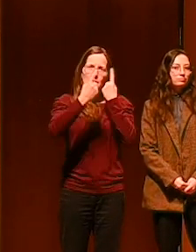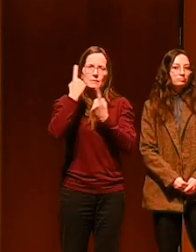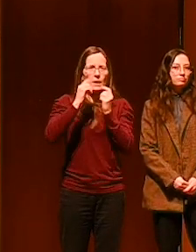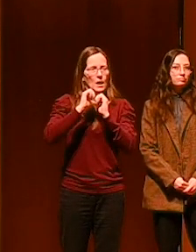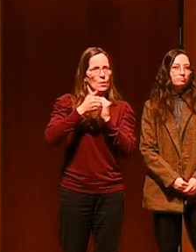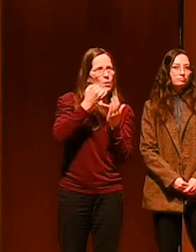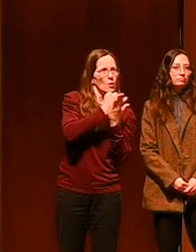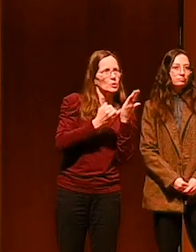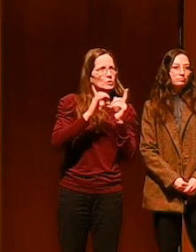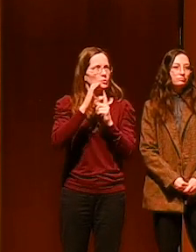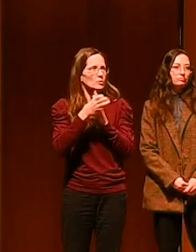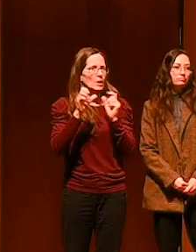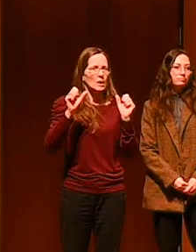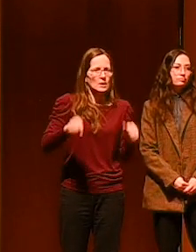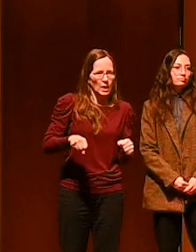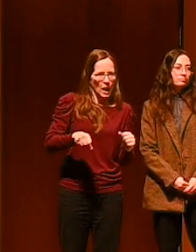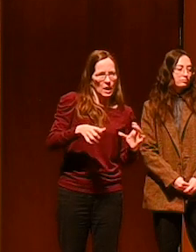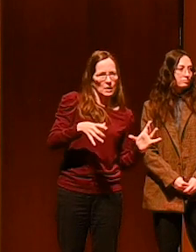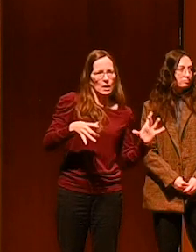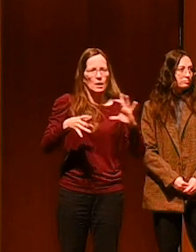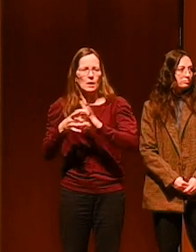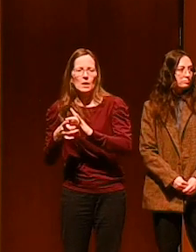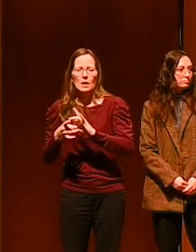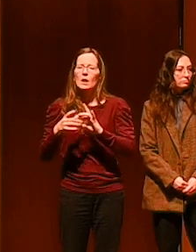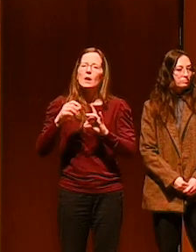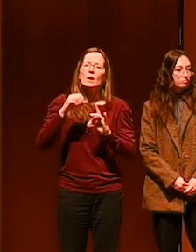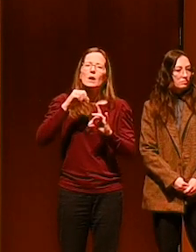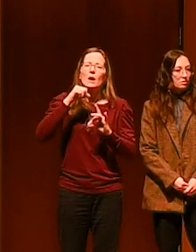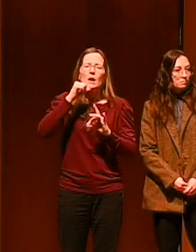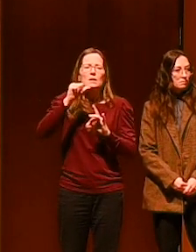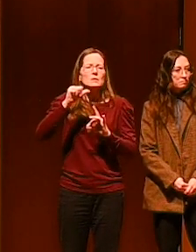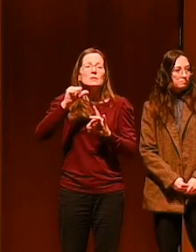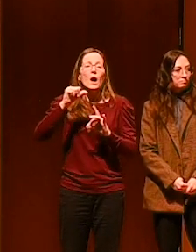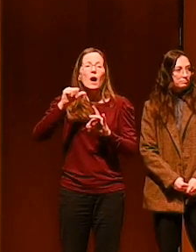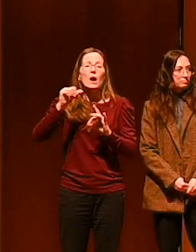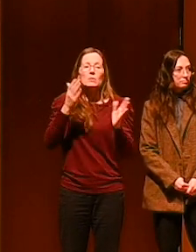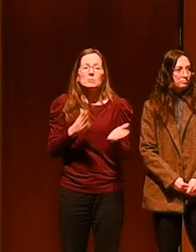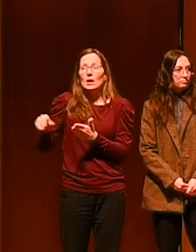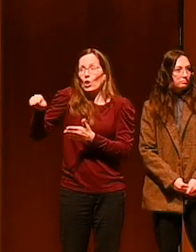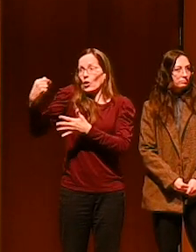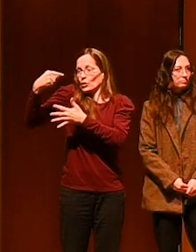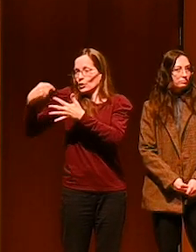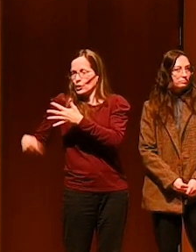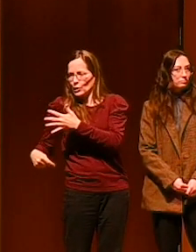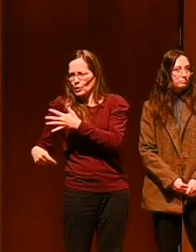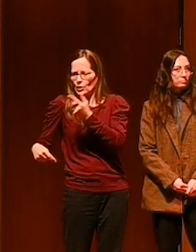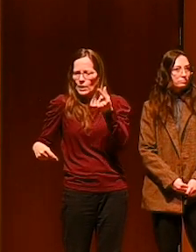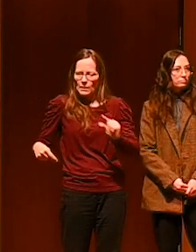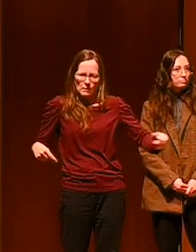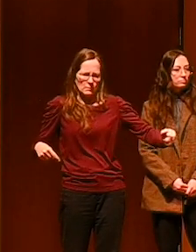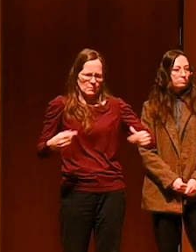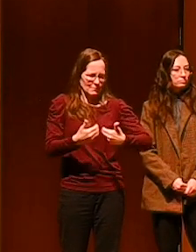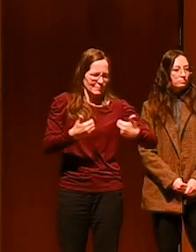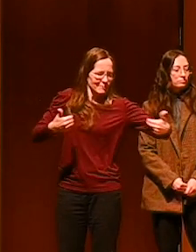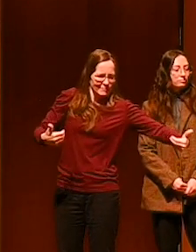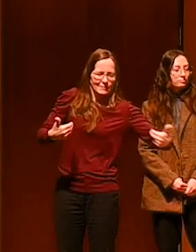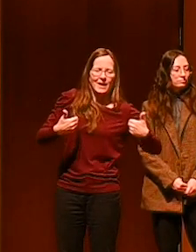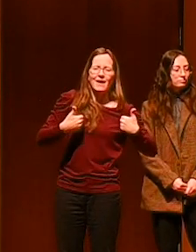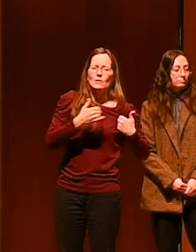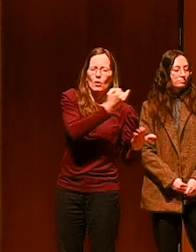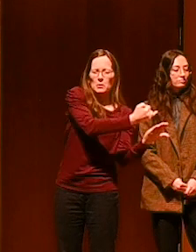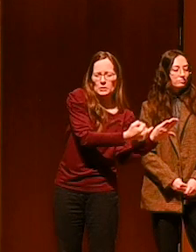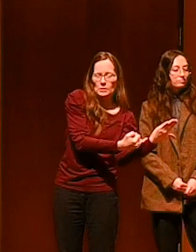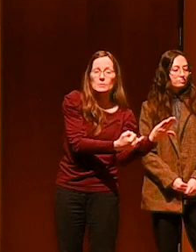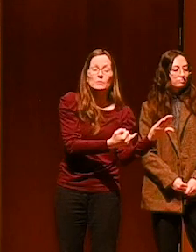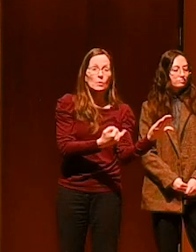the strategies that you're doing and not exist in a silo on its own. We really are seeking to develop opportunities for different plans to